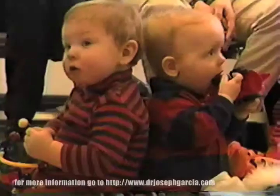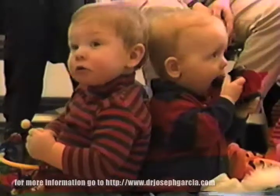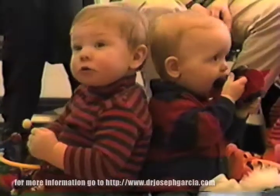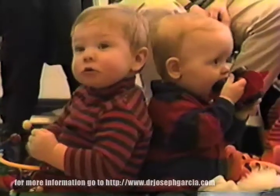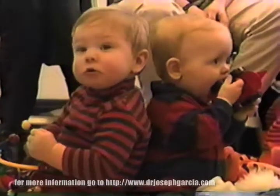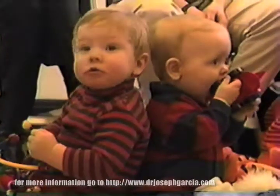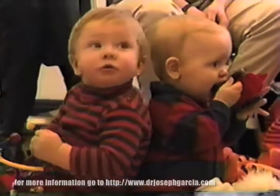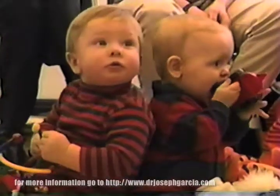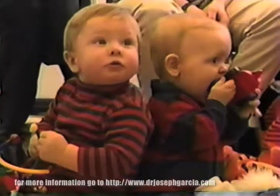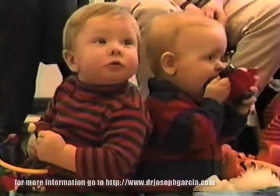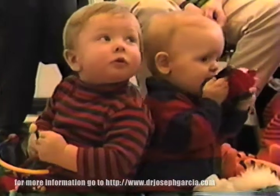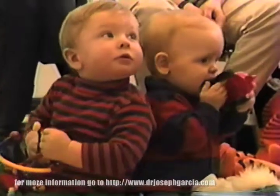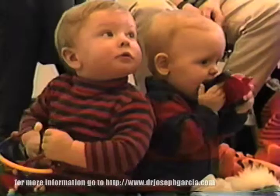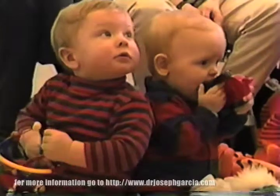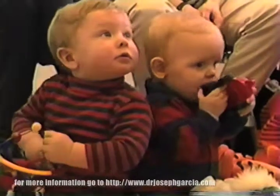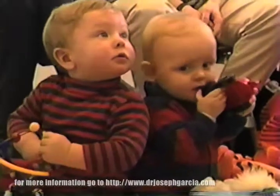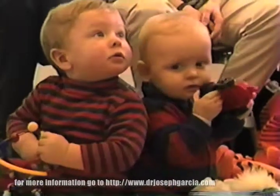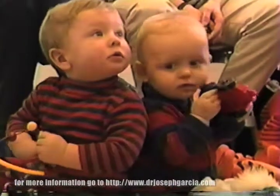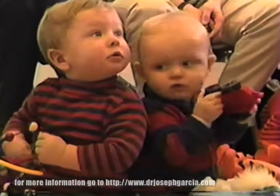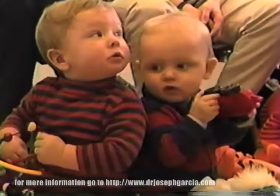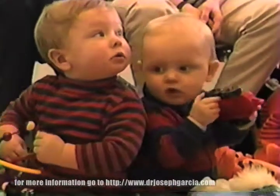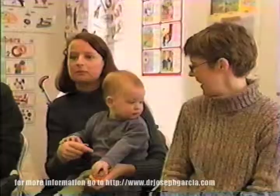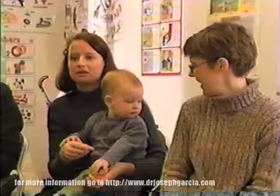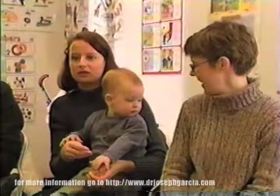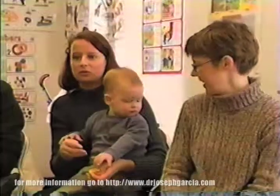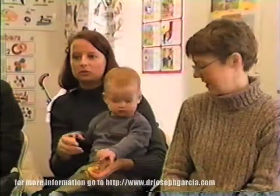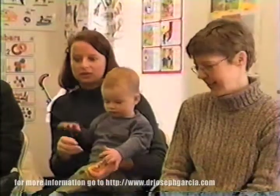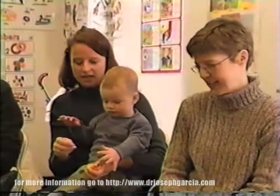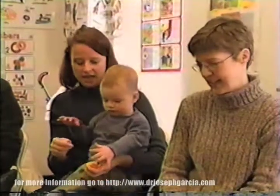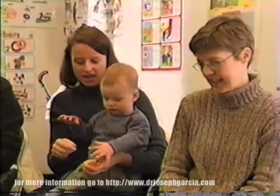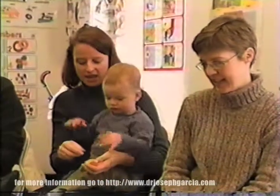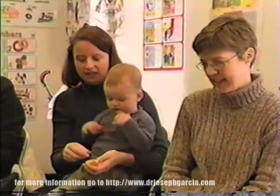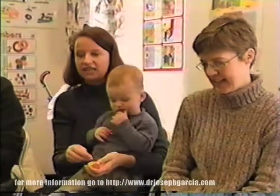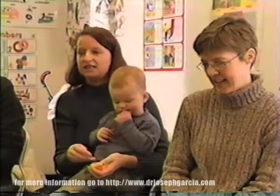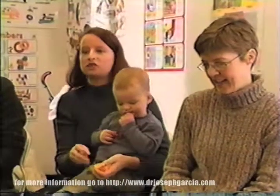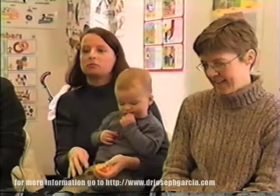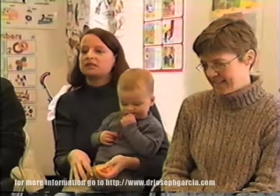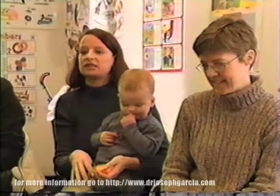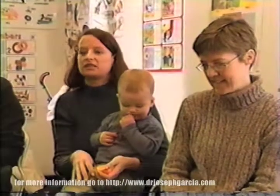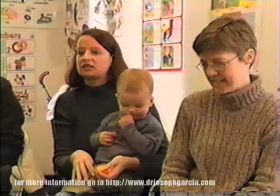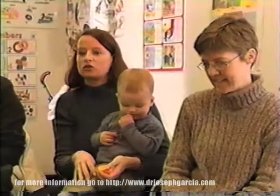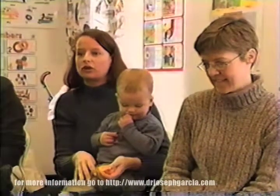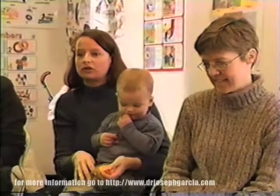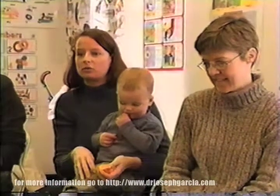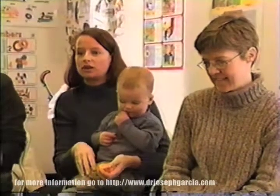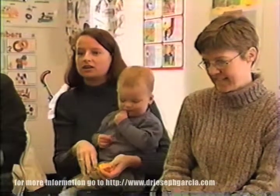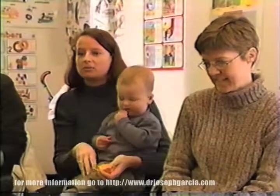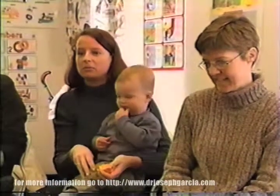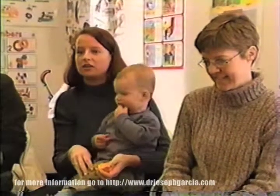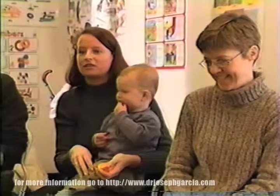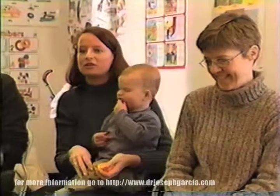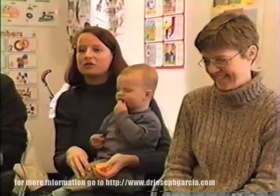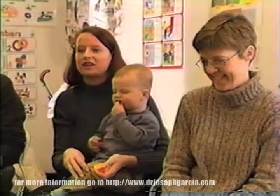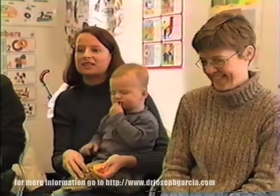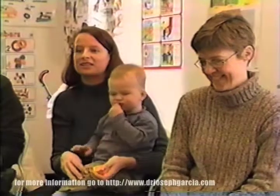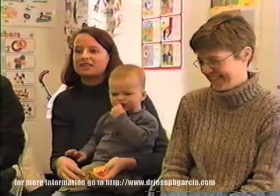Jack is actually very slow to talk. He's 15 months old. I think he's too busy destroying the world to be bothered talking. So